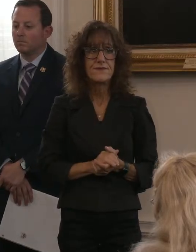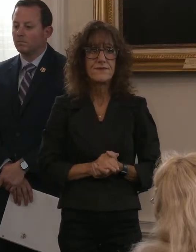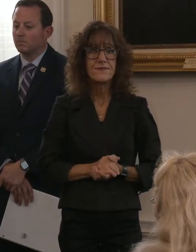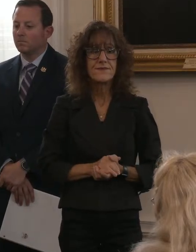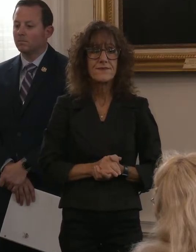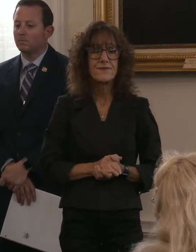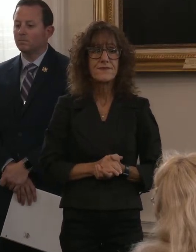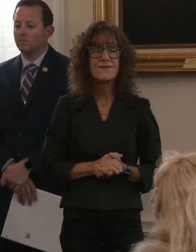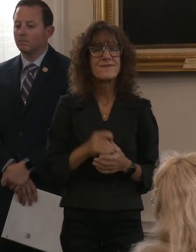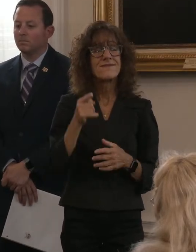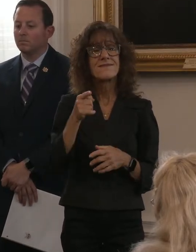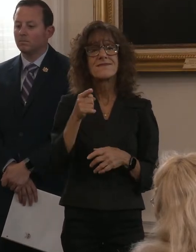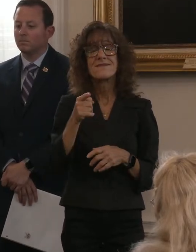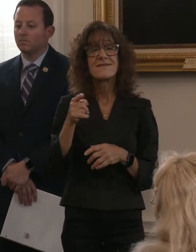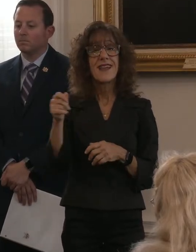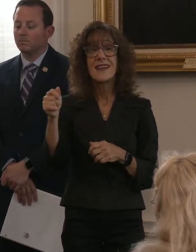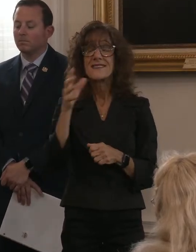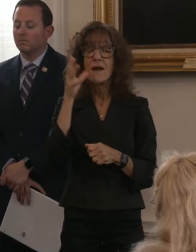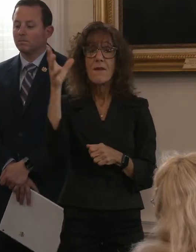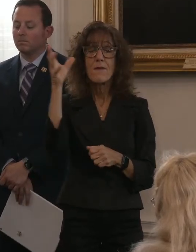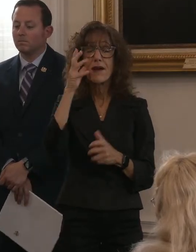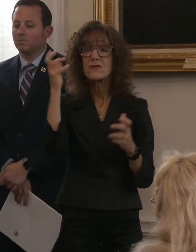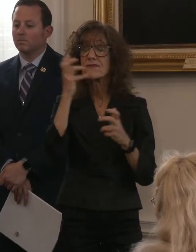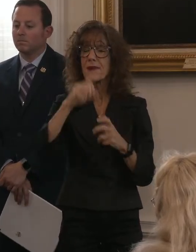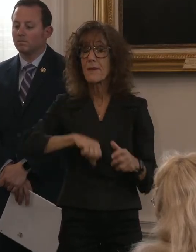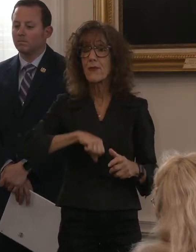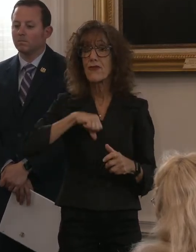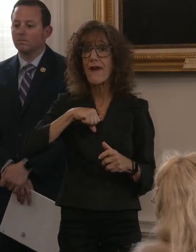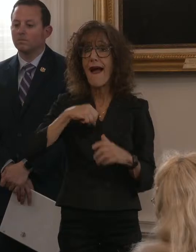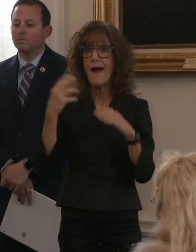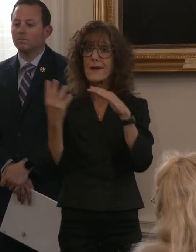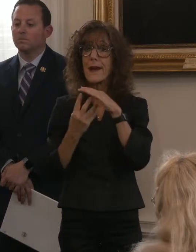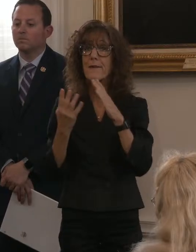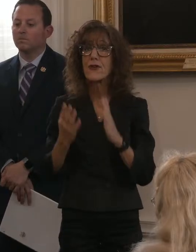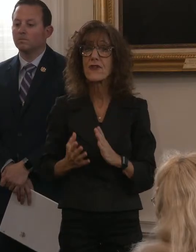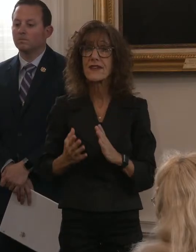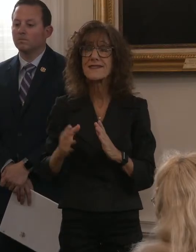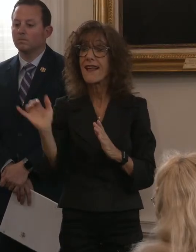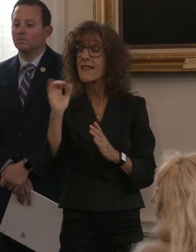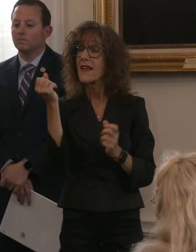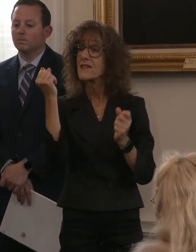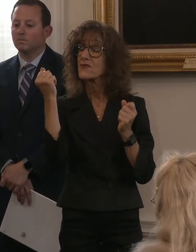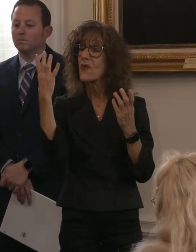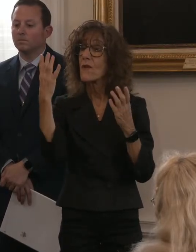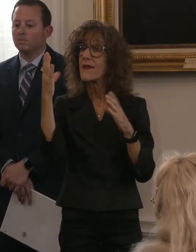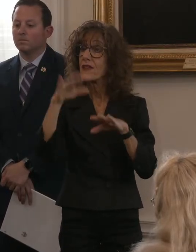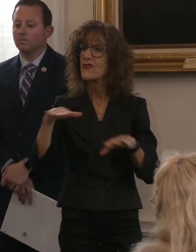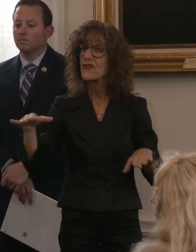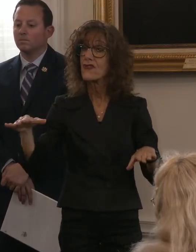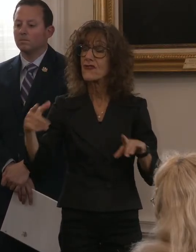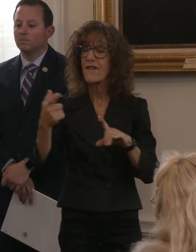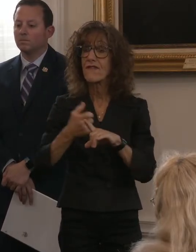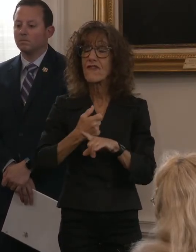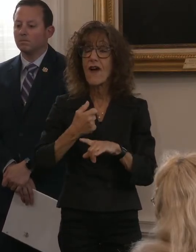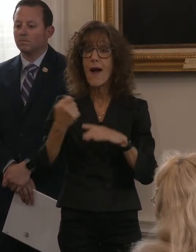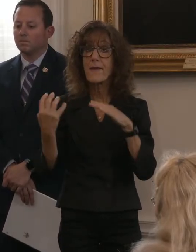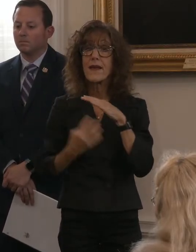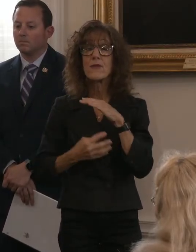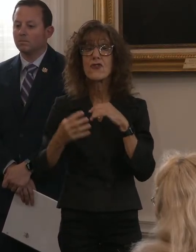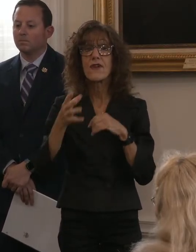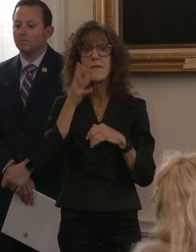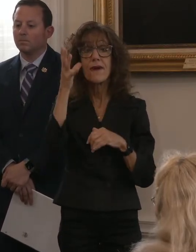son of proud immigrants. And like so many children of immigrants, he carried